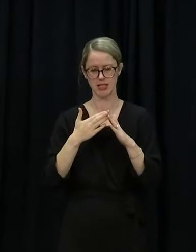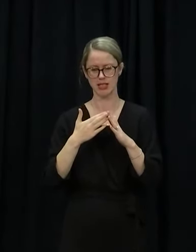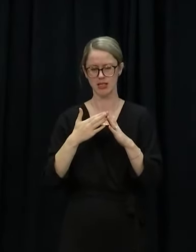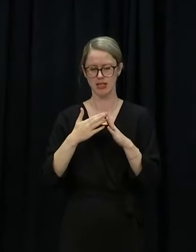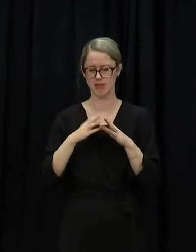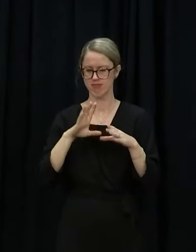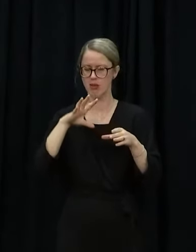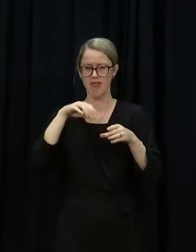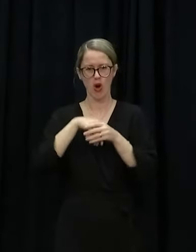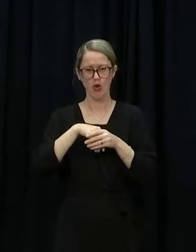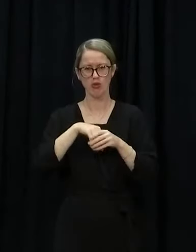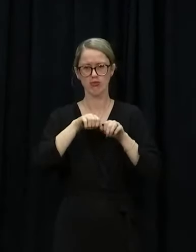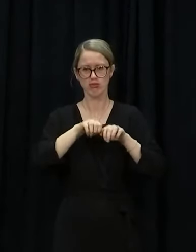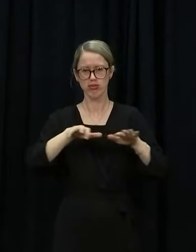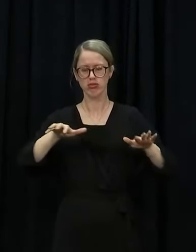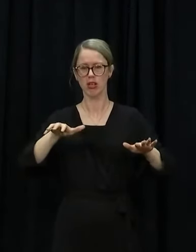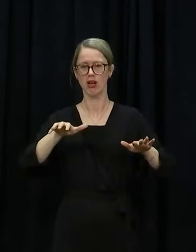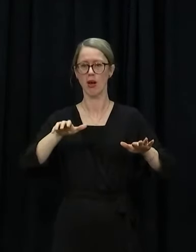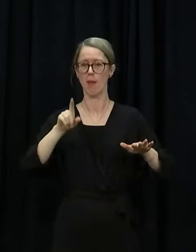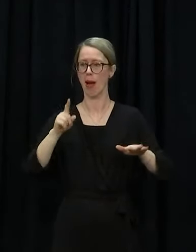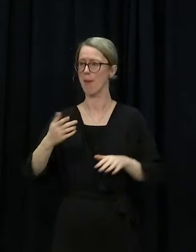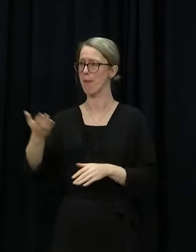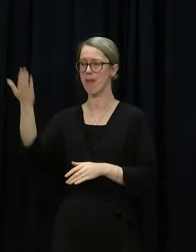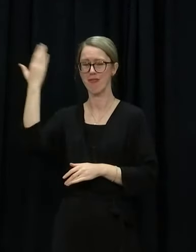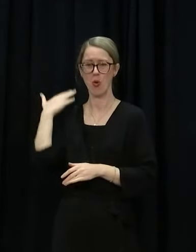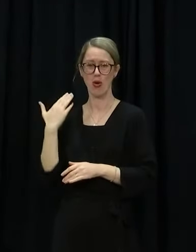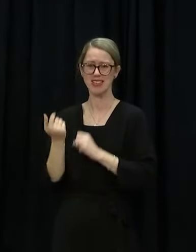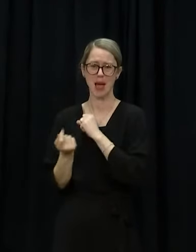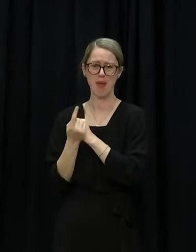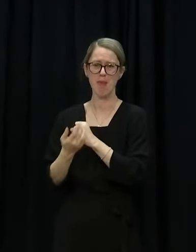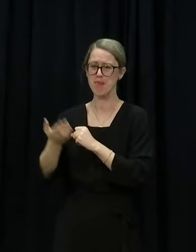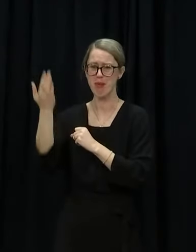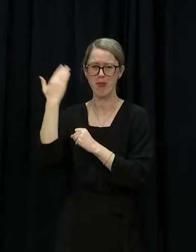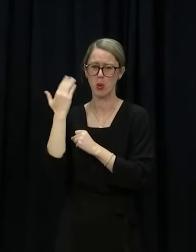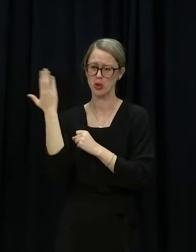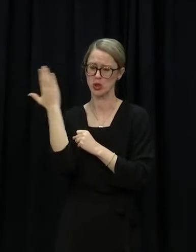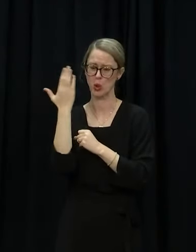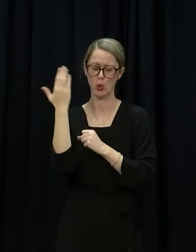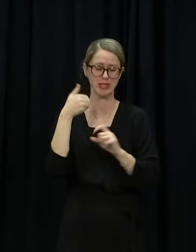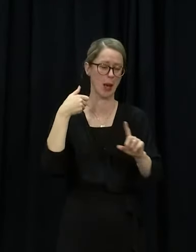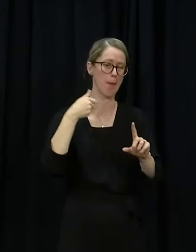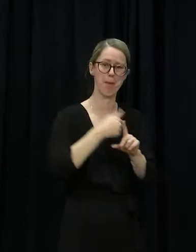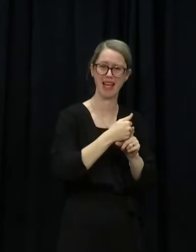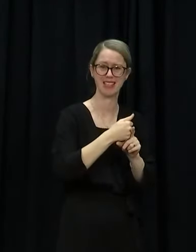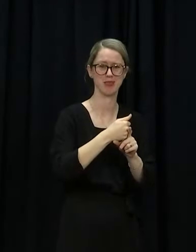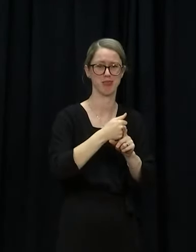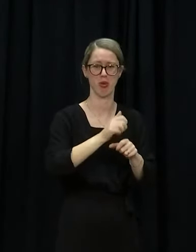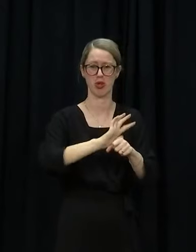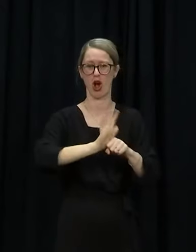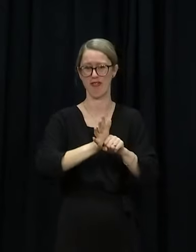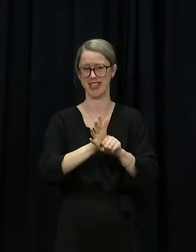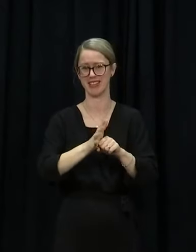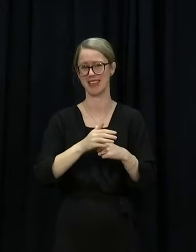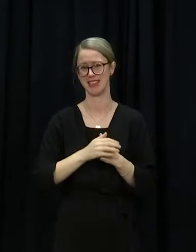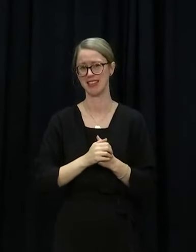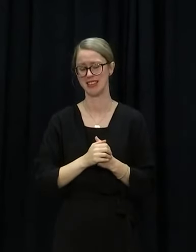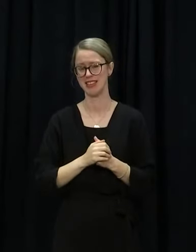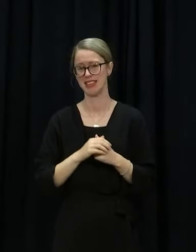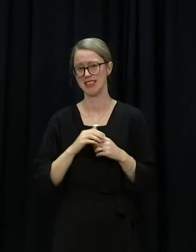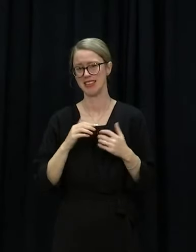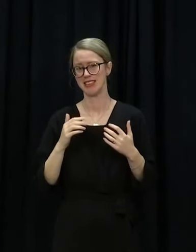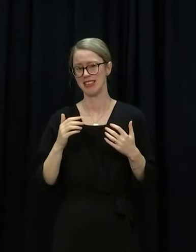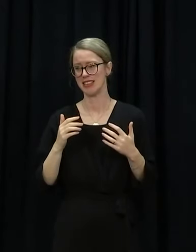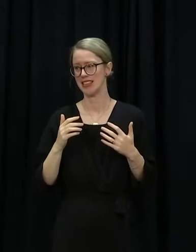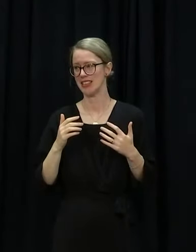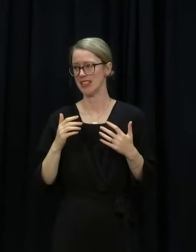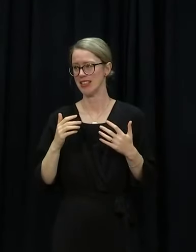beginning of our outbreak, we have had several schools that have had this experience, and so it is not unusual for us to see cases within a school